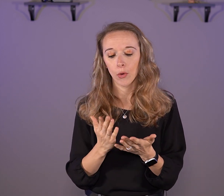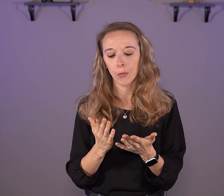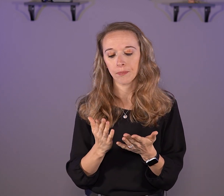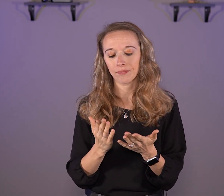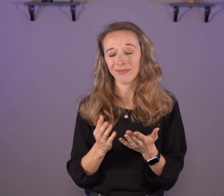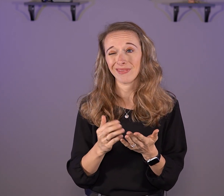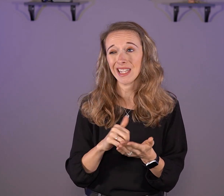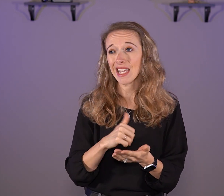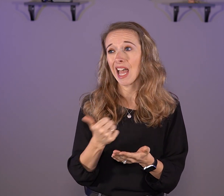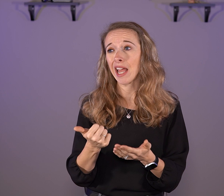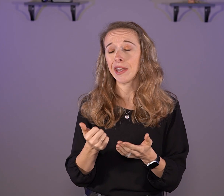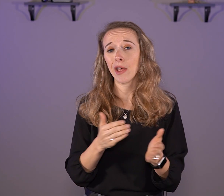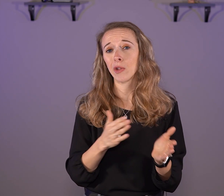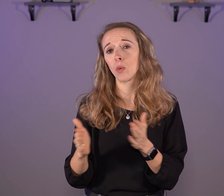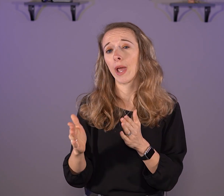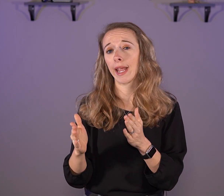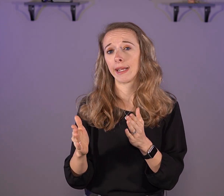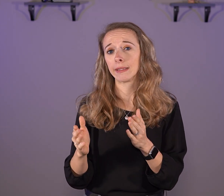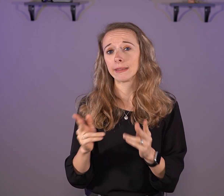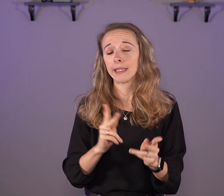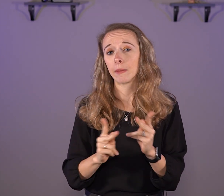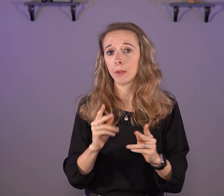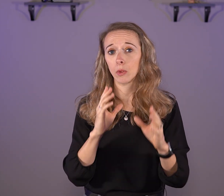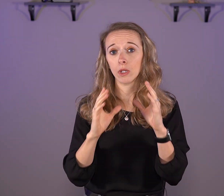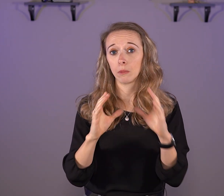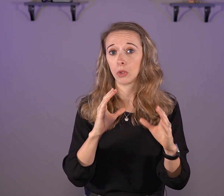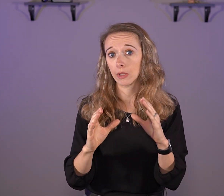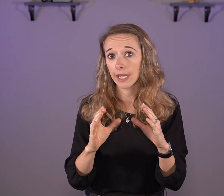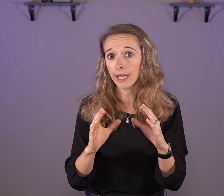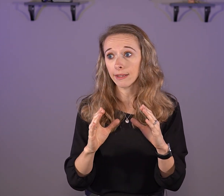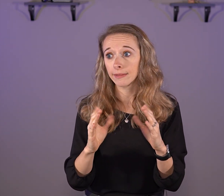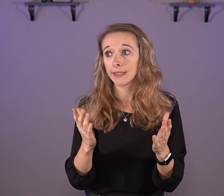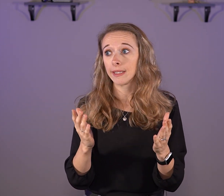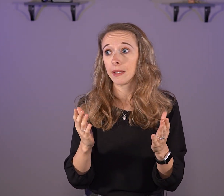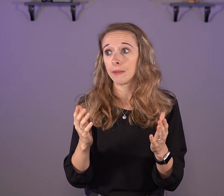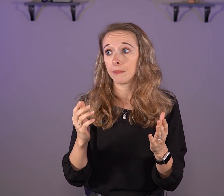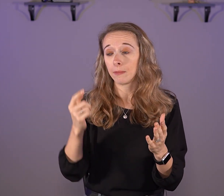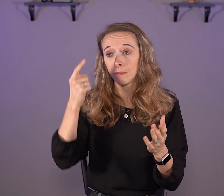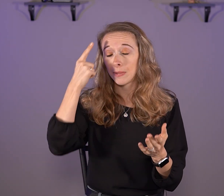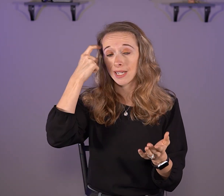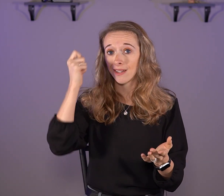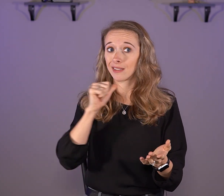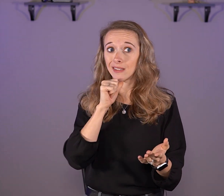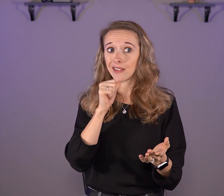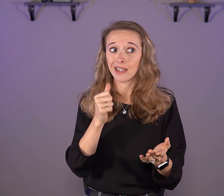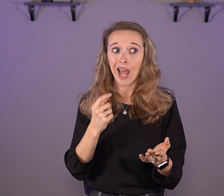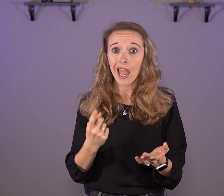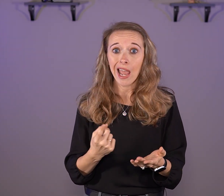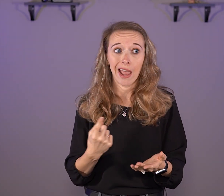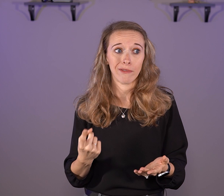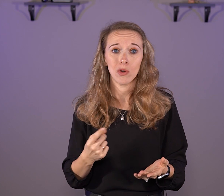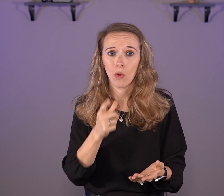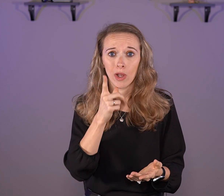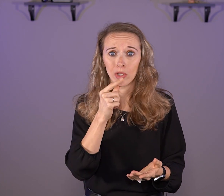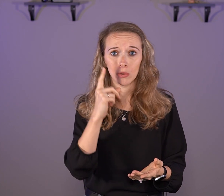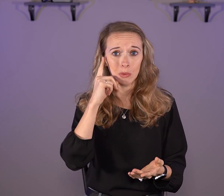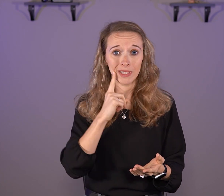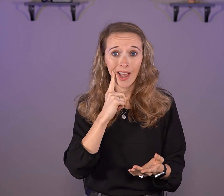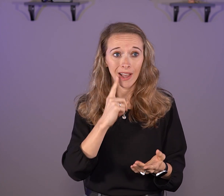So another way that people communicate, because not everyone who's